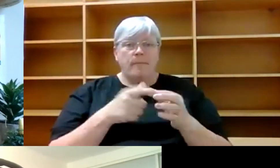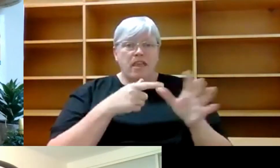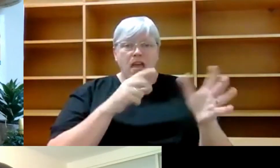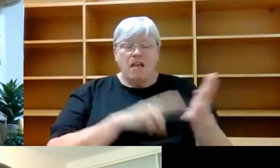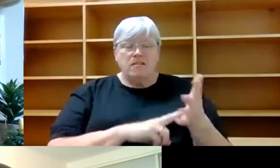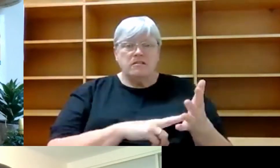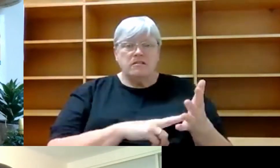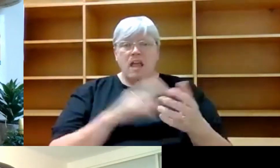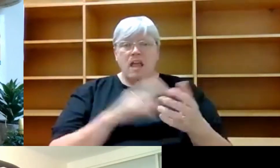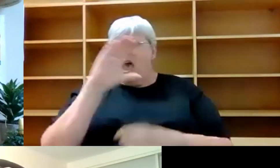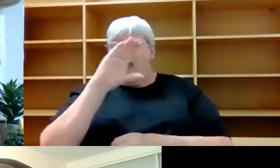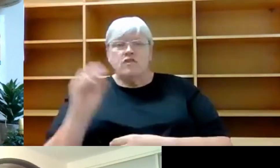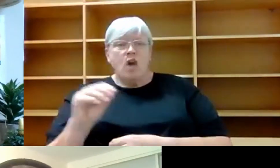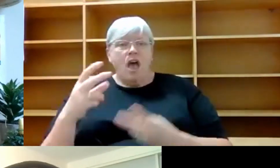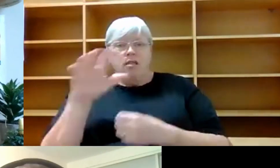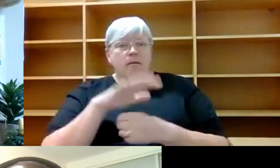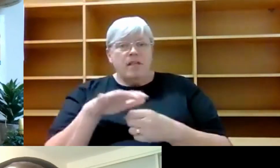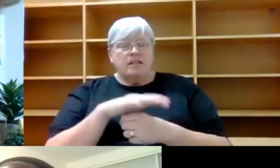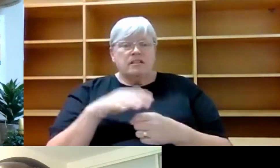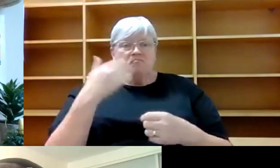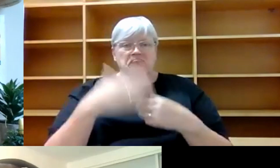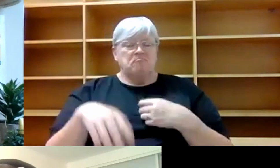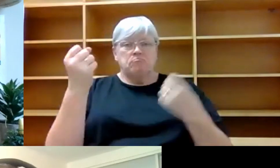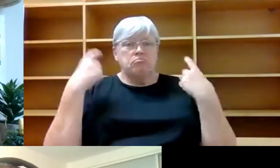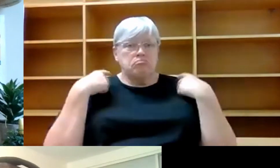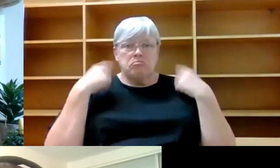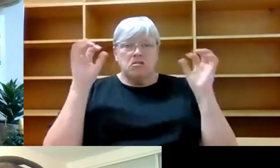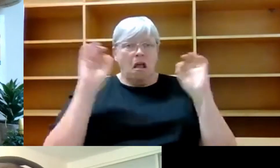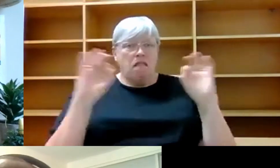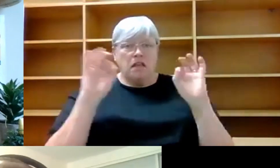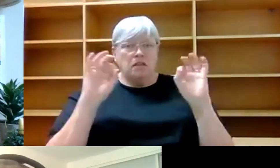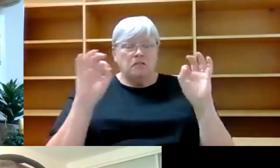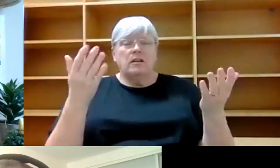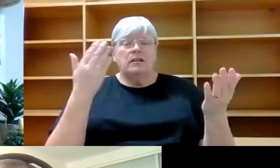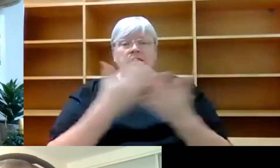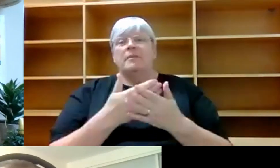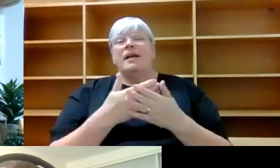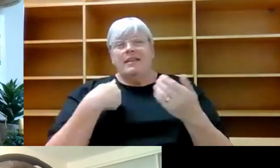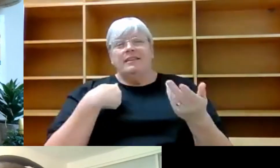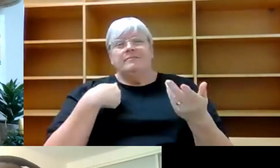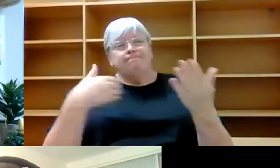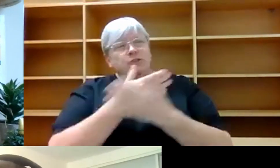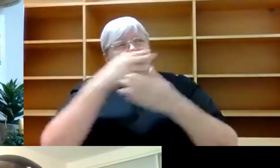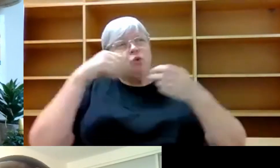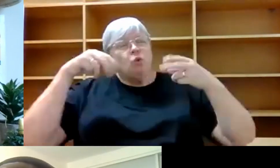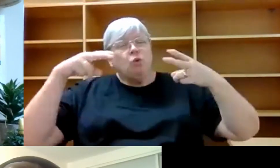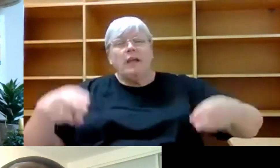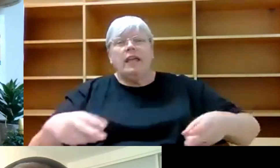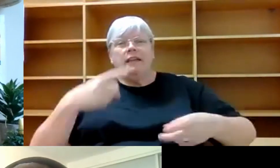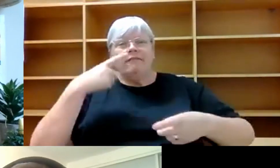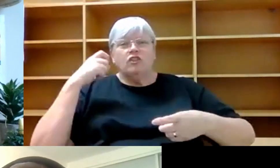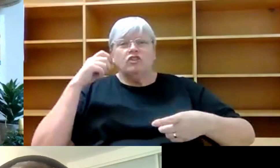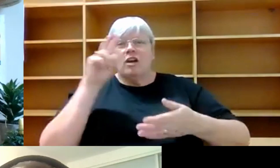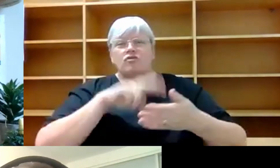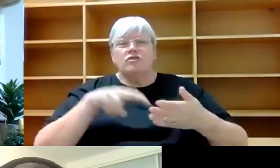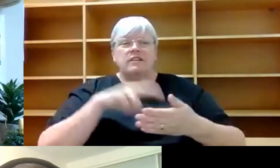other places. And so hopefully this might be a gateway, if you like, for young readers. Oh, Kane Warriors,